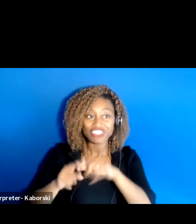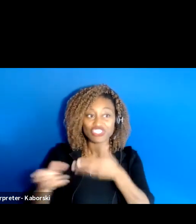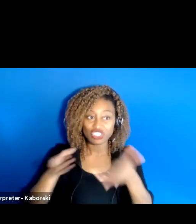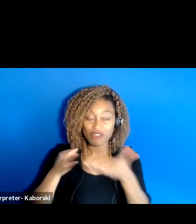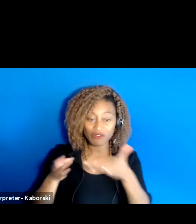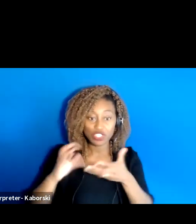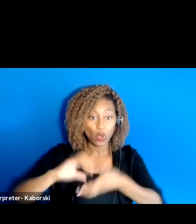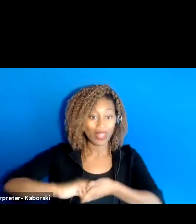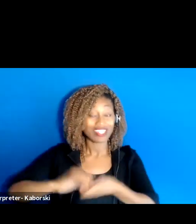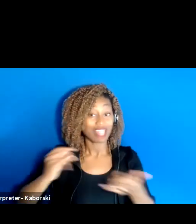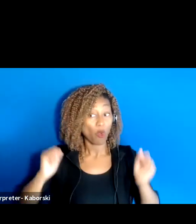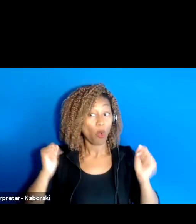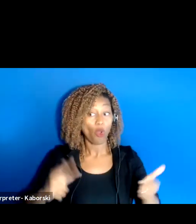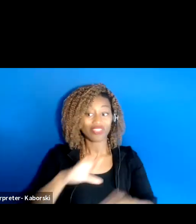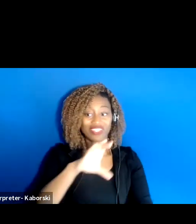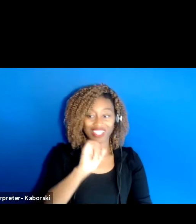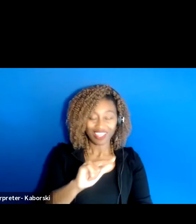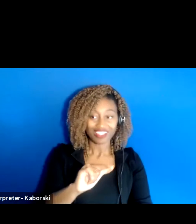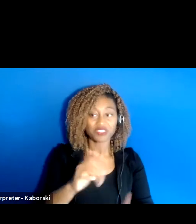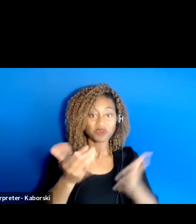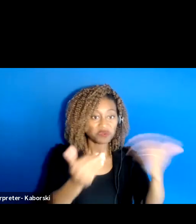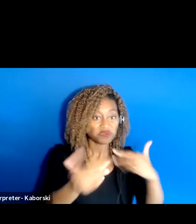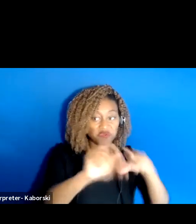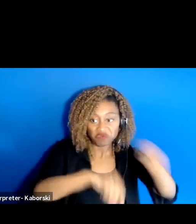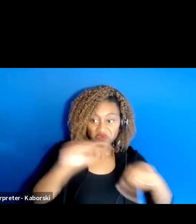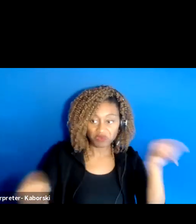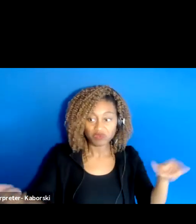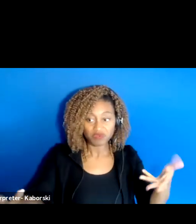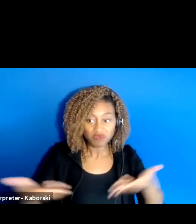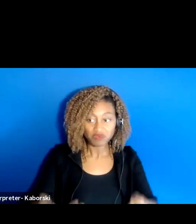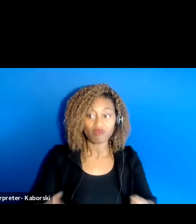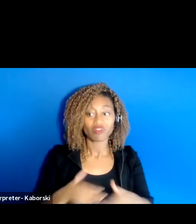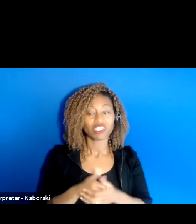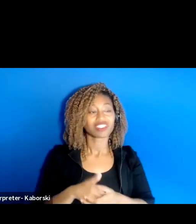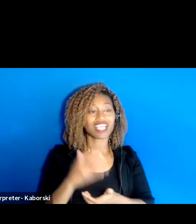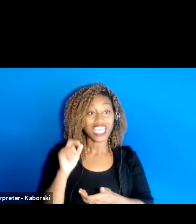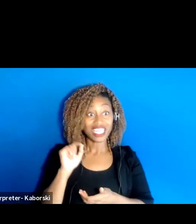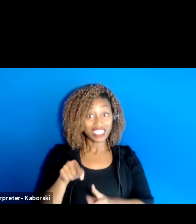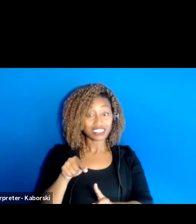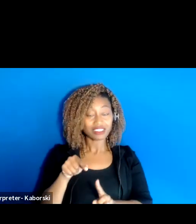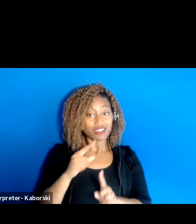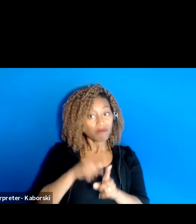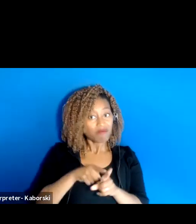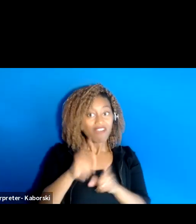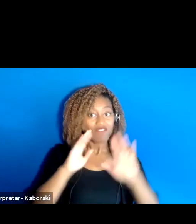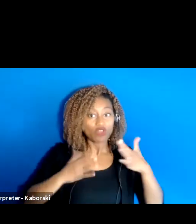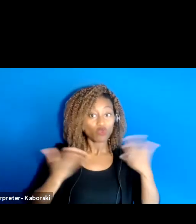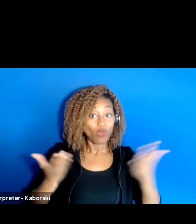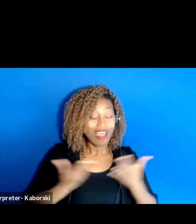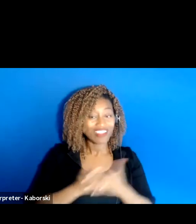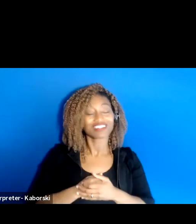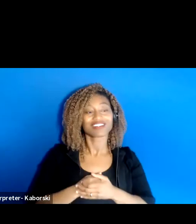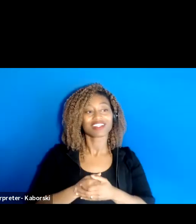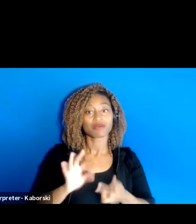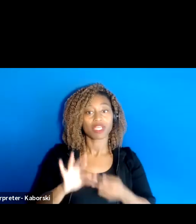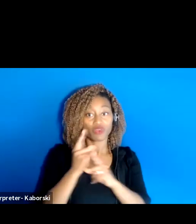all of the centers have now been invited and brought on. And this coalition's main focus is, especially right now, when